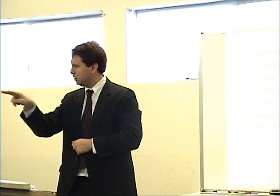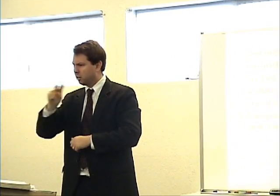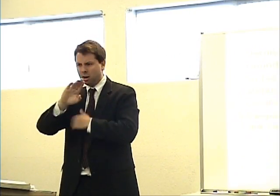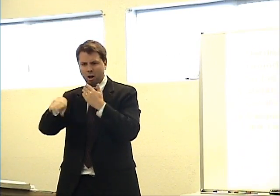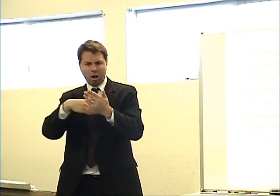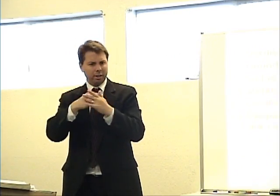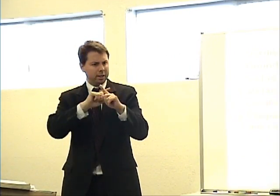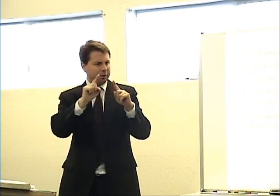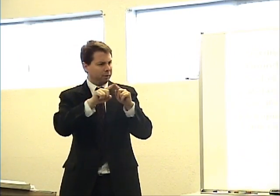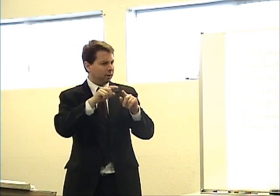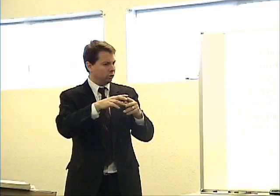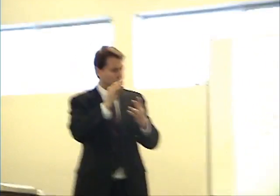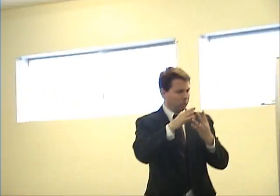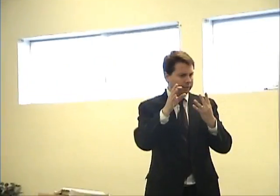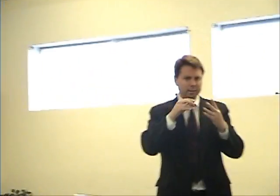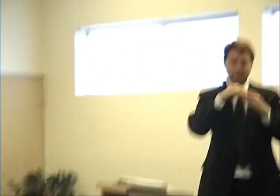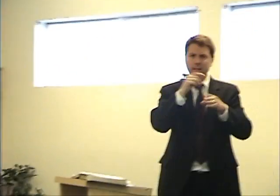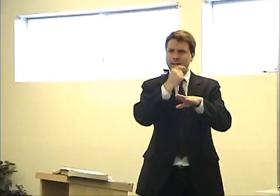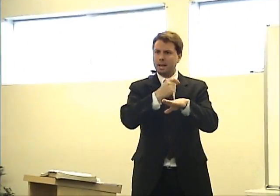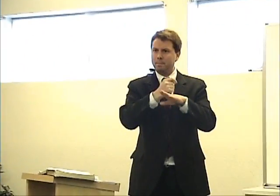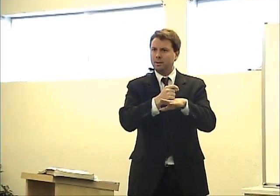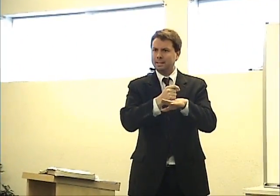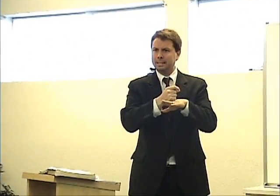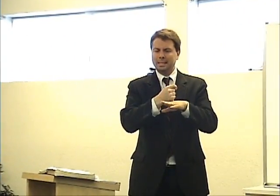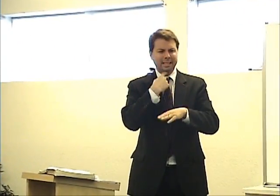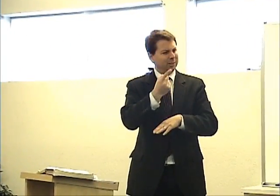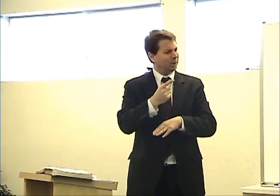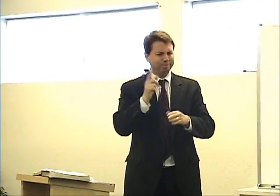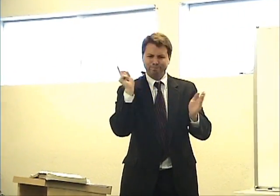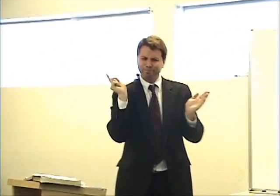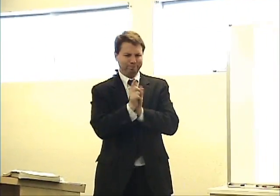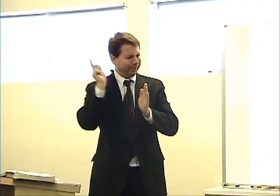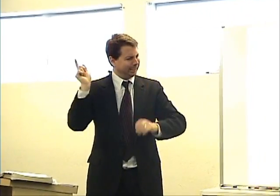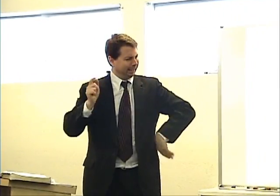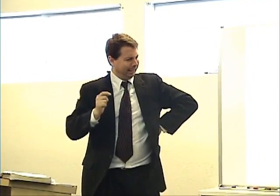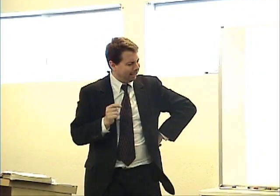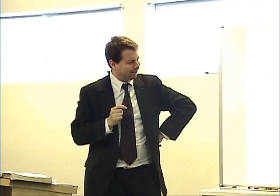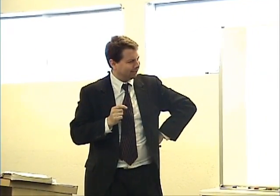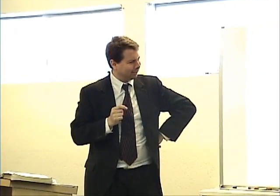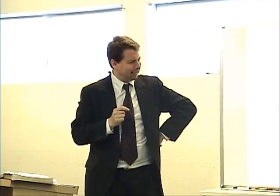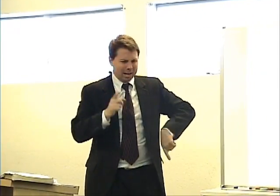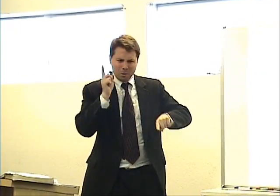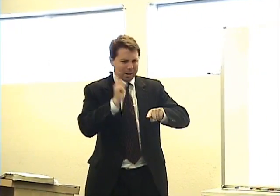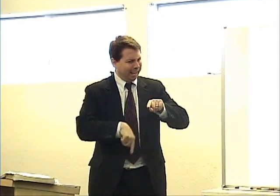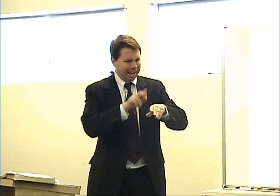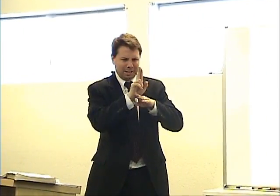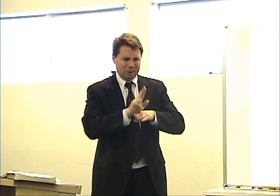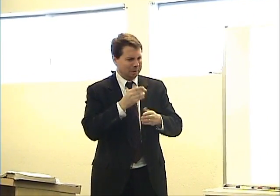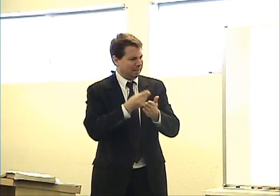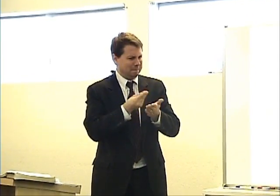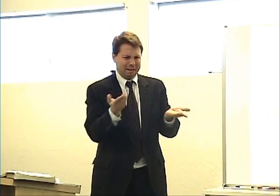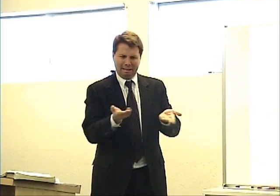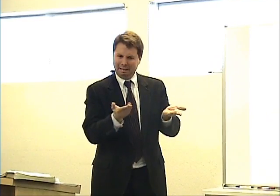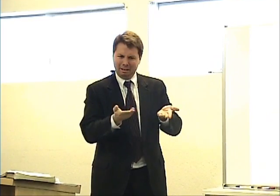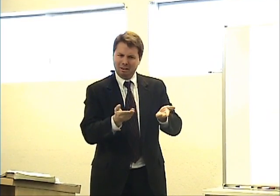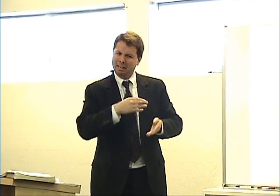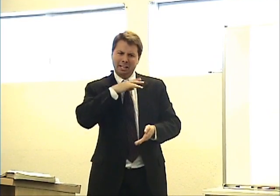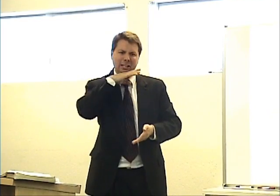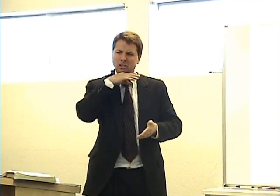looked at all the different choices in the temple. They told him, it's illegal. We can't use the money here. It's